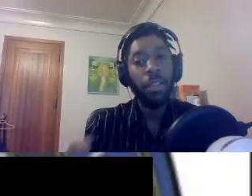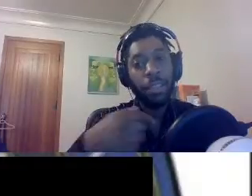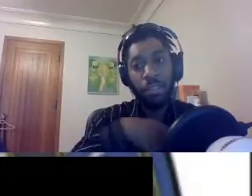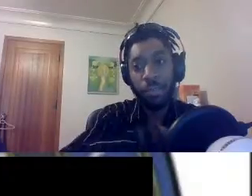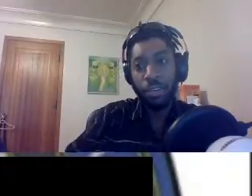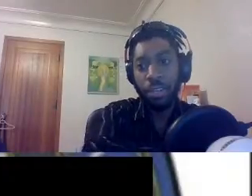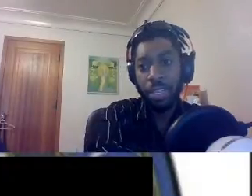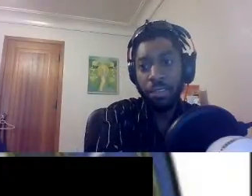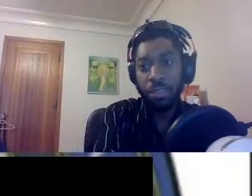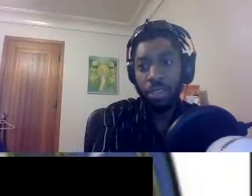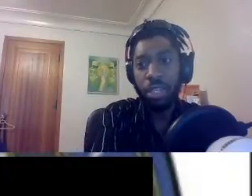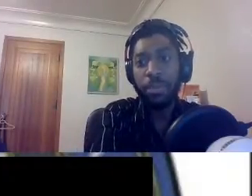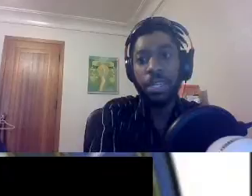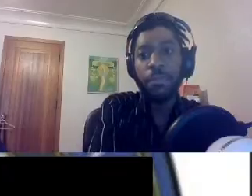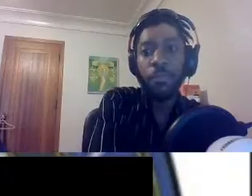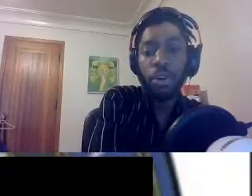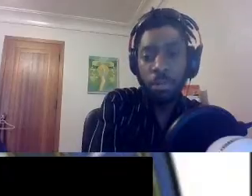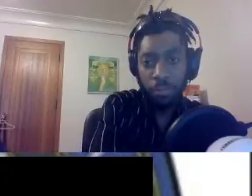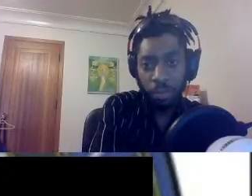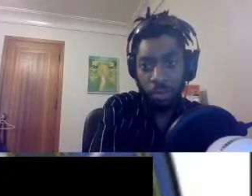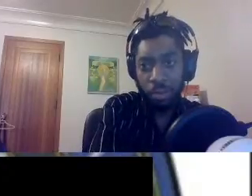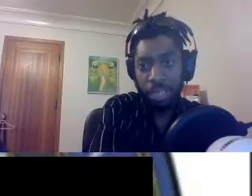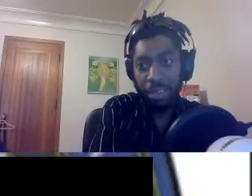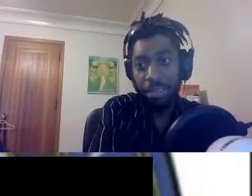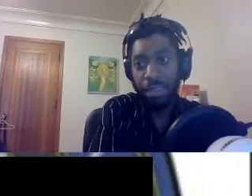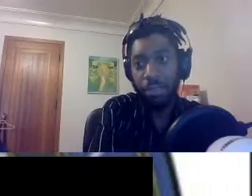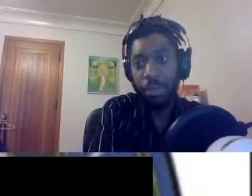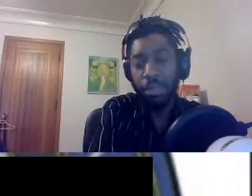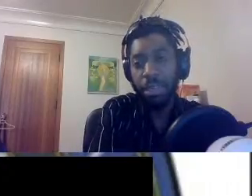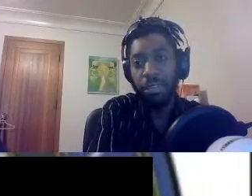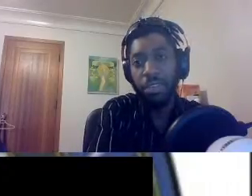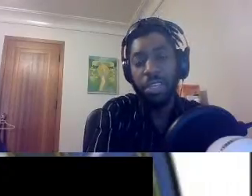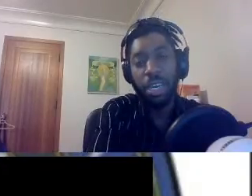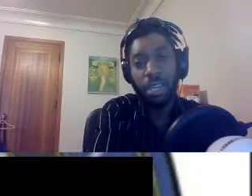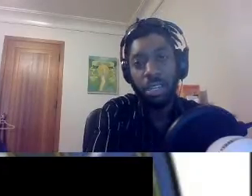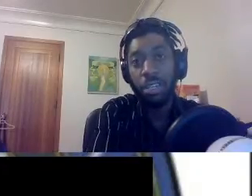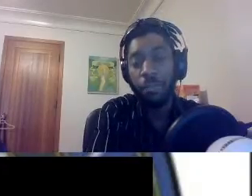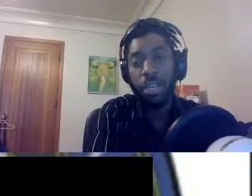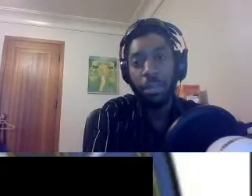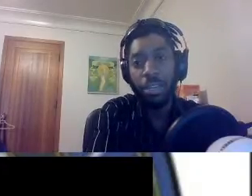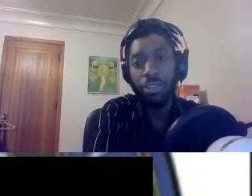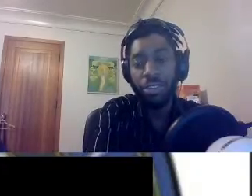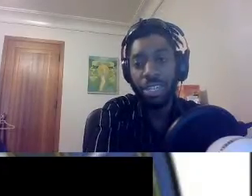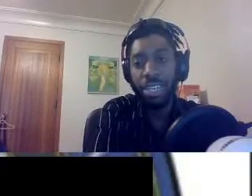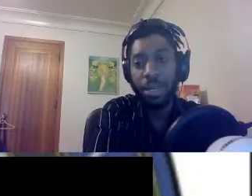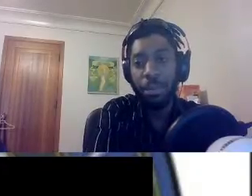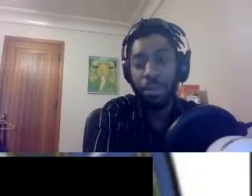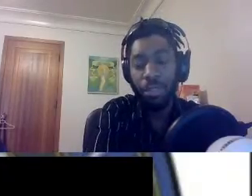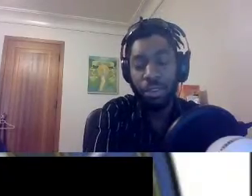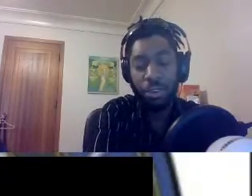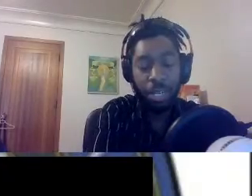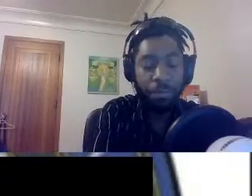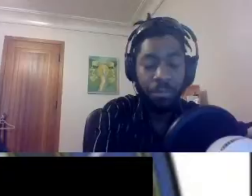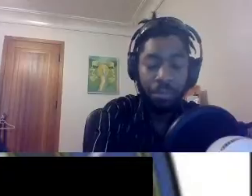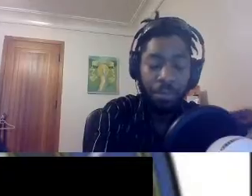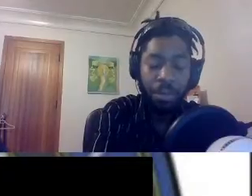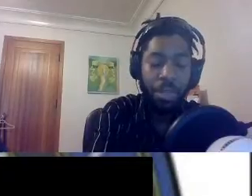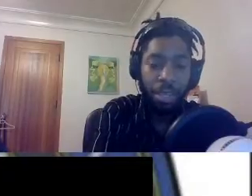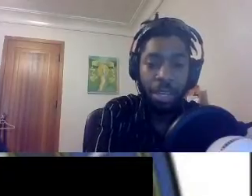Yep, LA, that's a very good answer. You need to be an informed voter. That's another big thing. So you definitely gotta make sure you're keeping up with